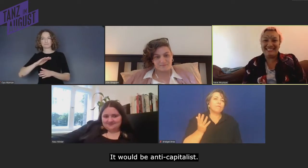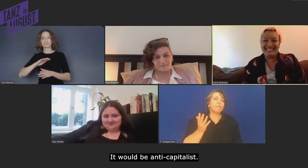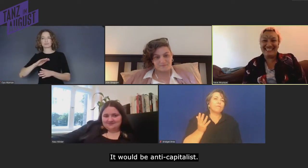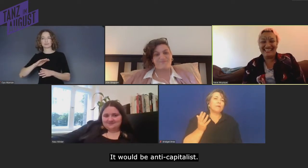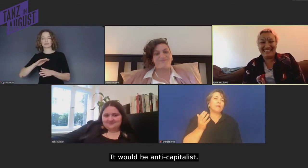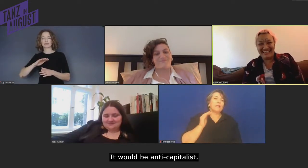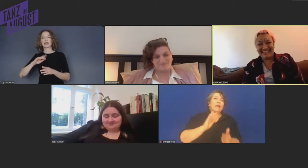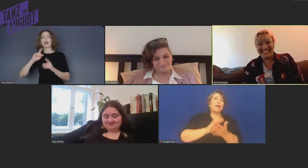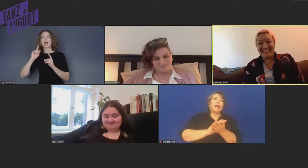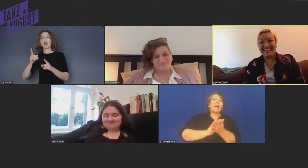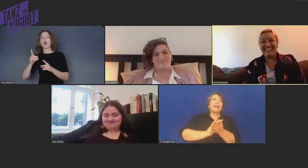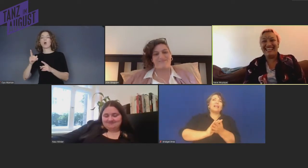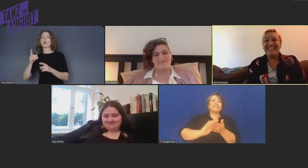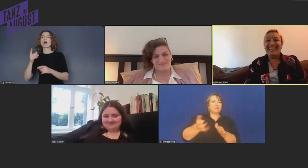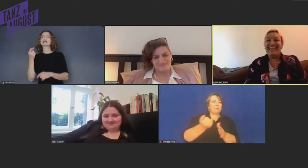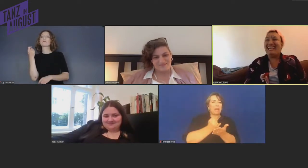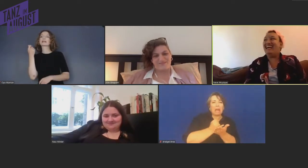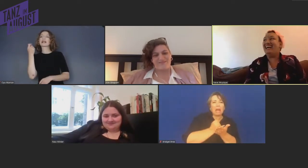anti-capitalist.